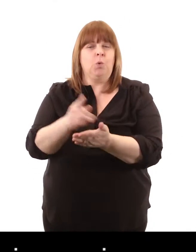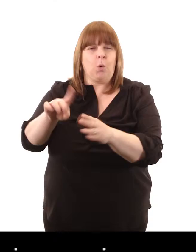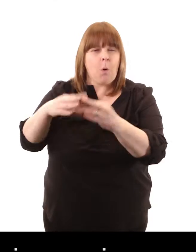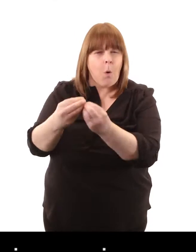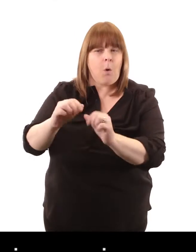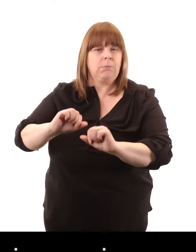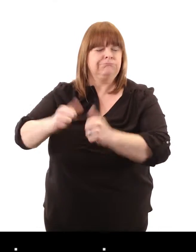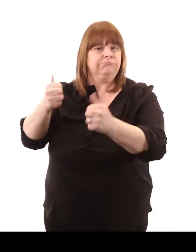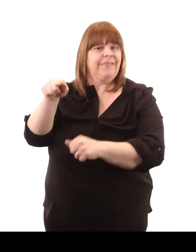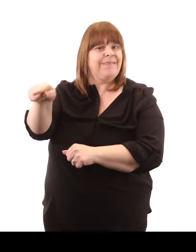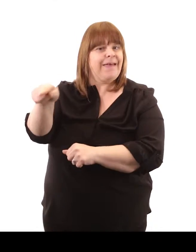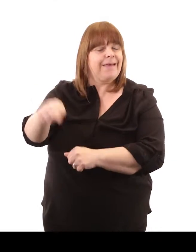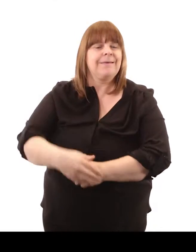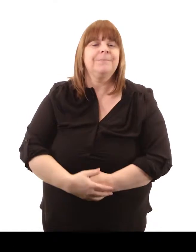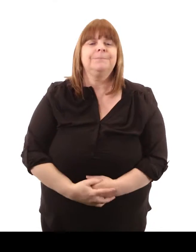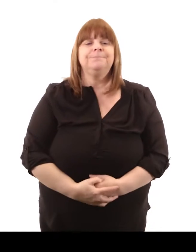as it can be.